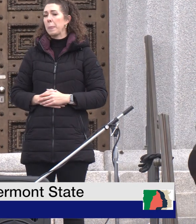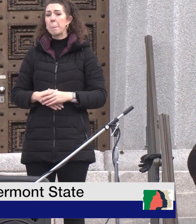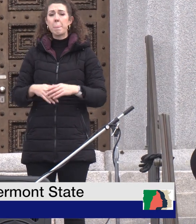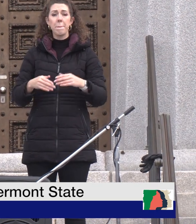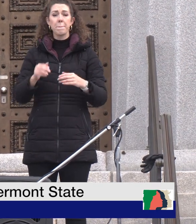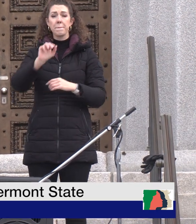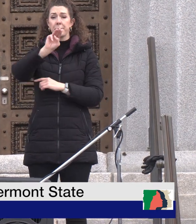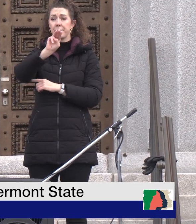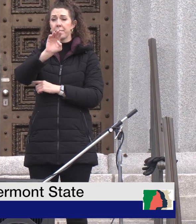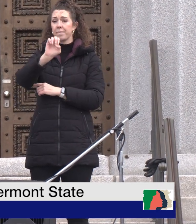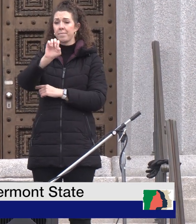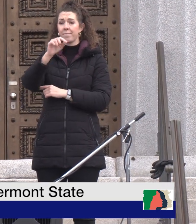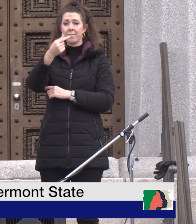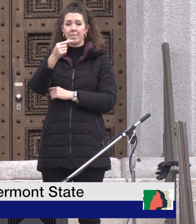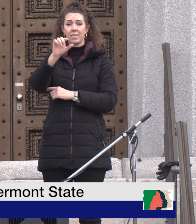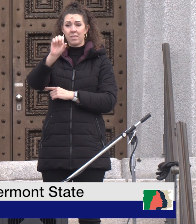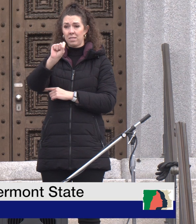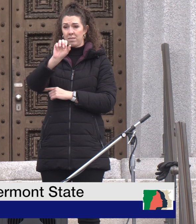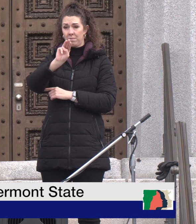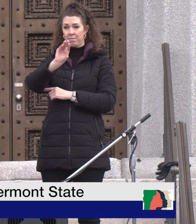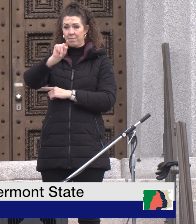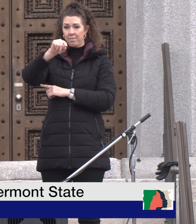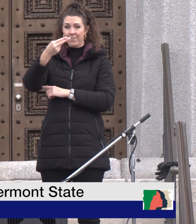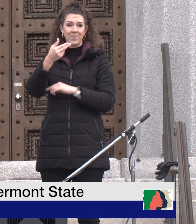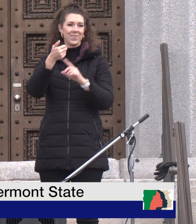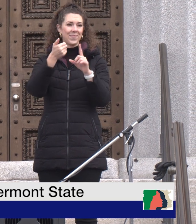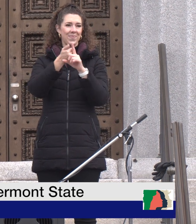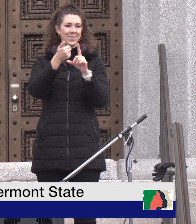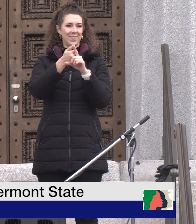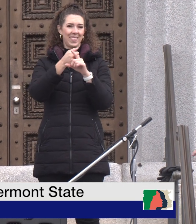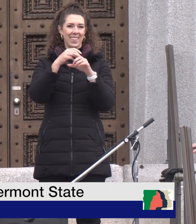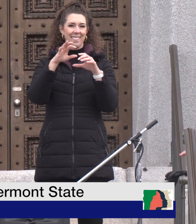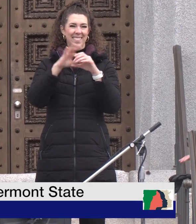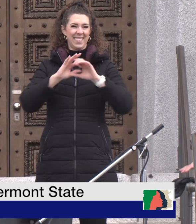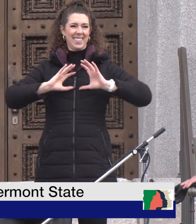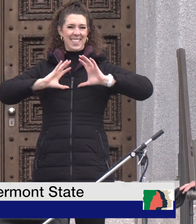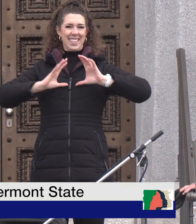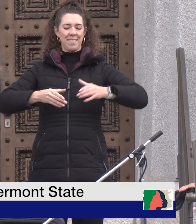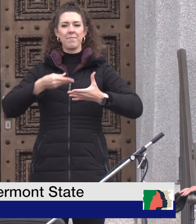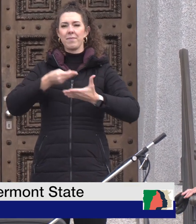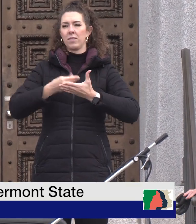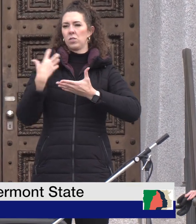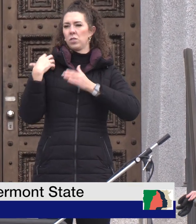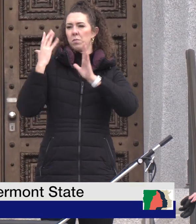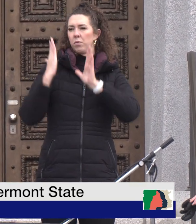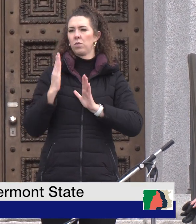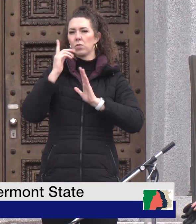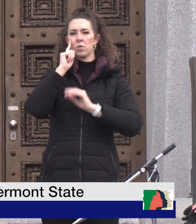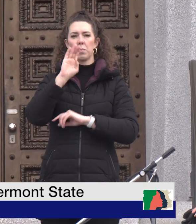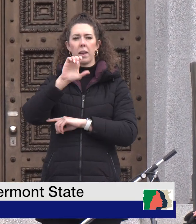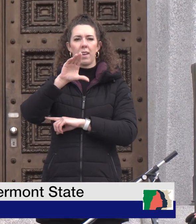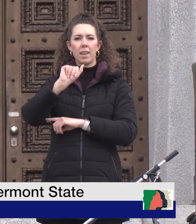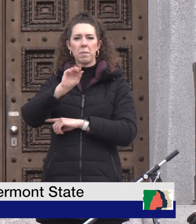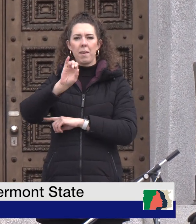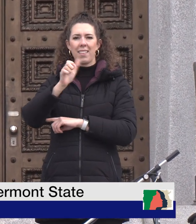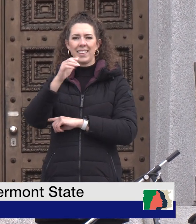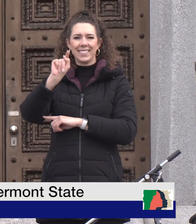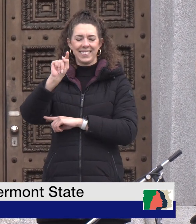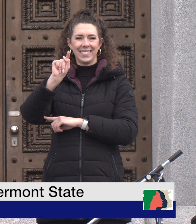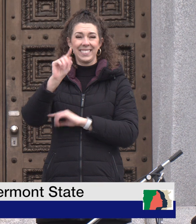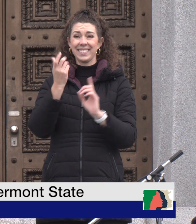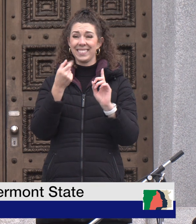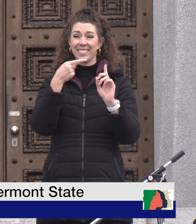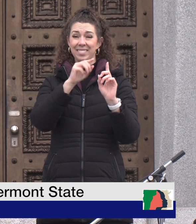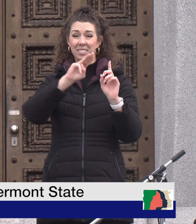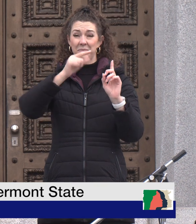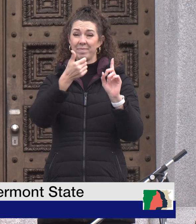Meg Smith is the campaign finance chair for U.S. Representative Becca Ballant. And Meg, for 10 years, was